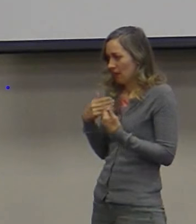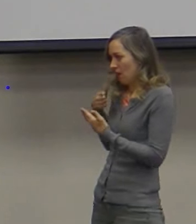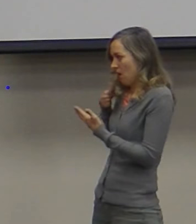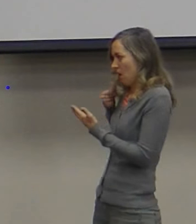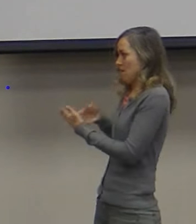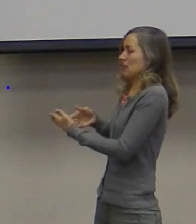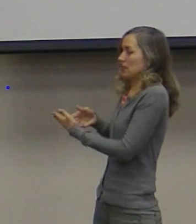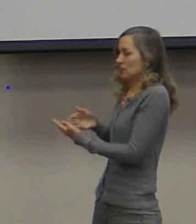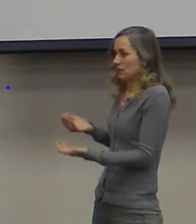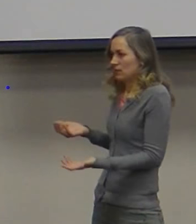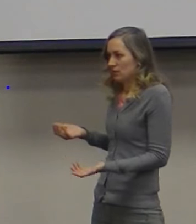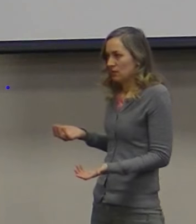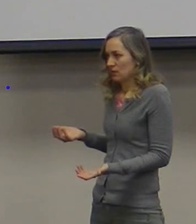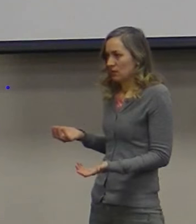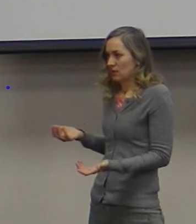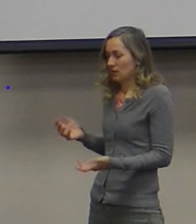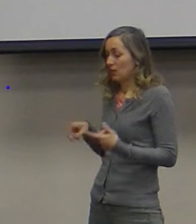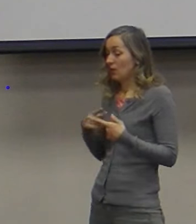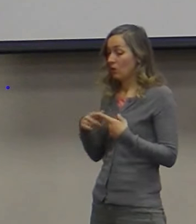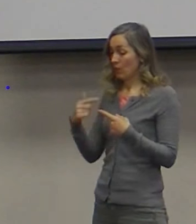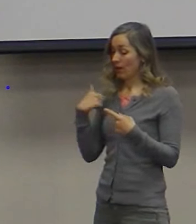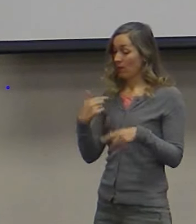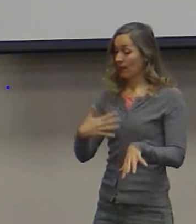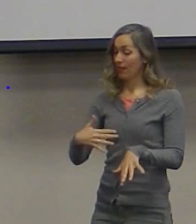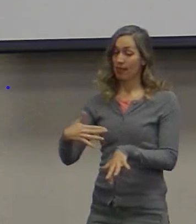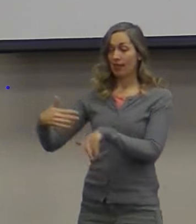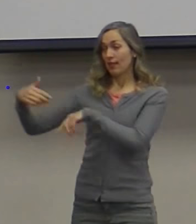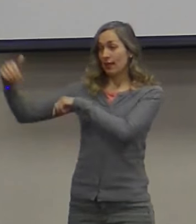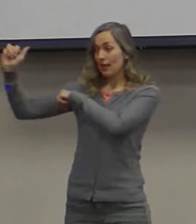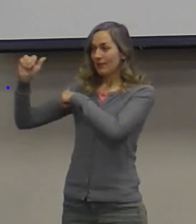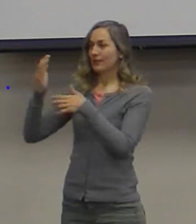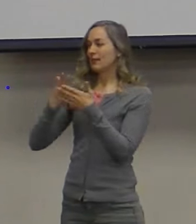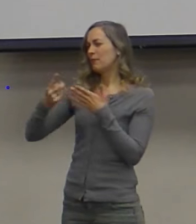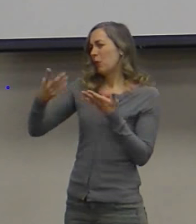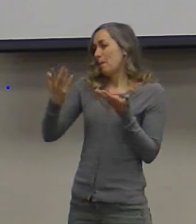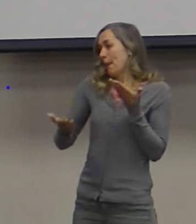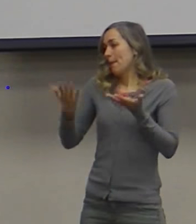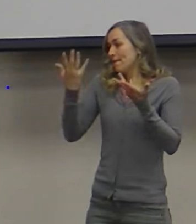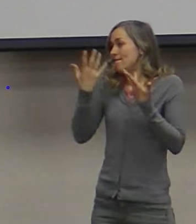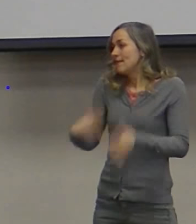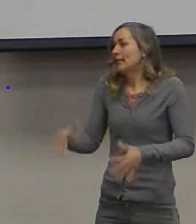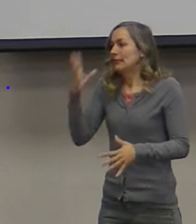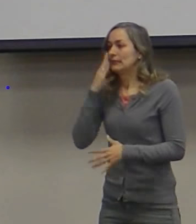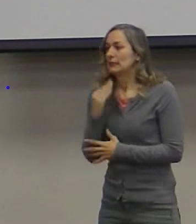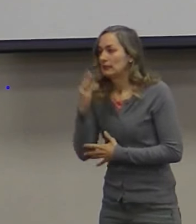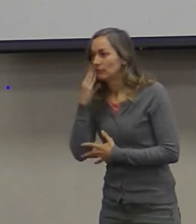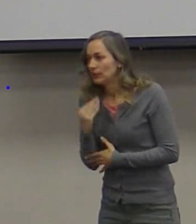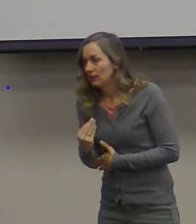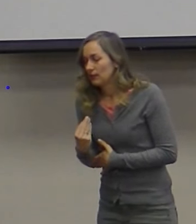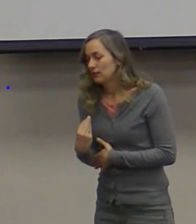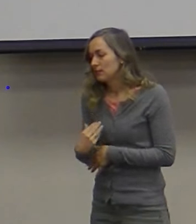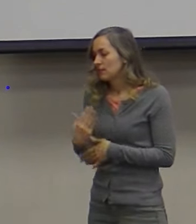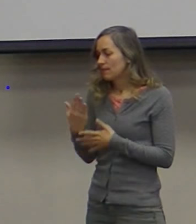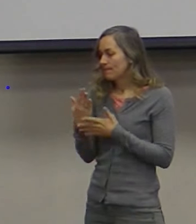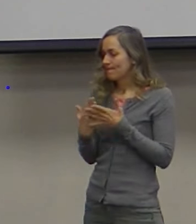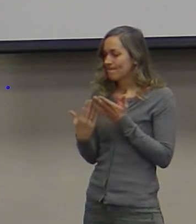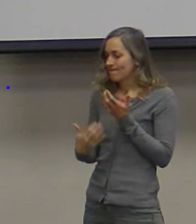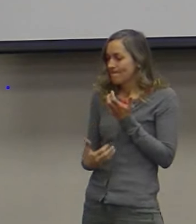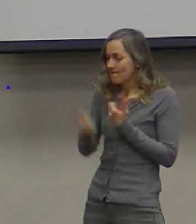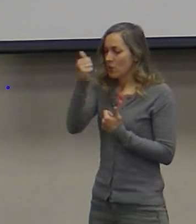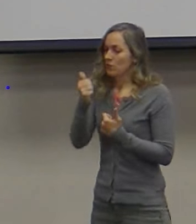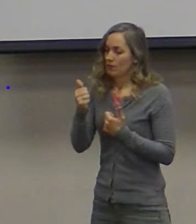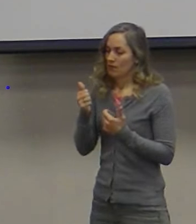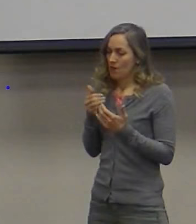Now, when we leave here, and some of you may have already experienced this, Some of the most opposition